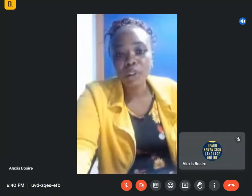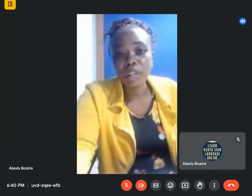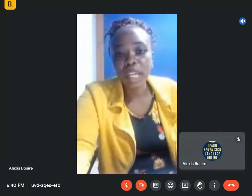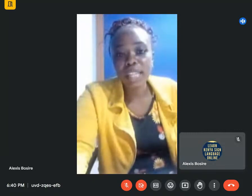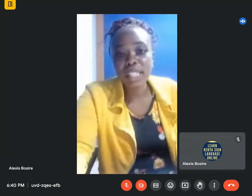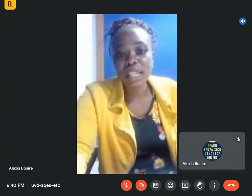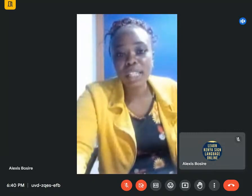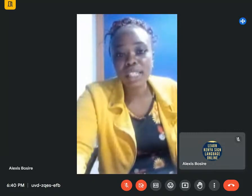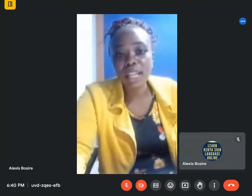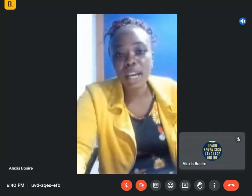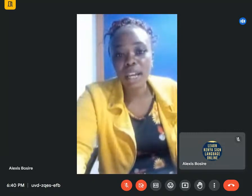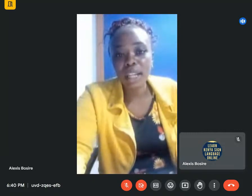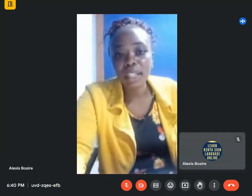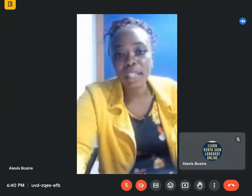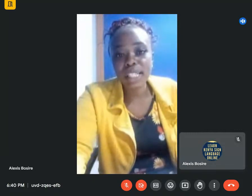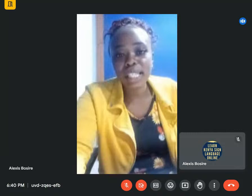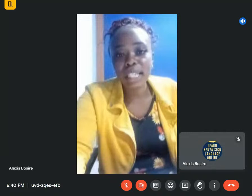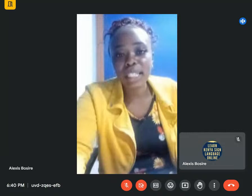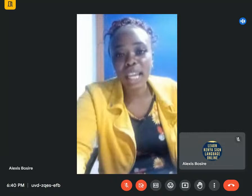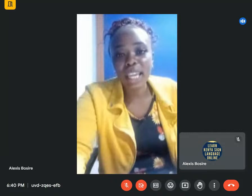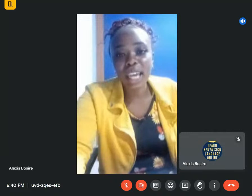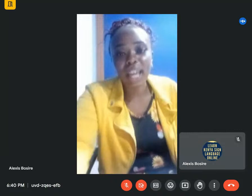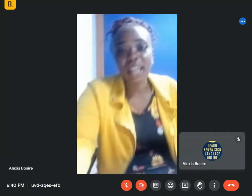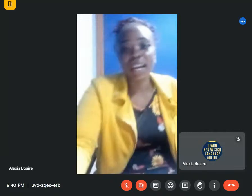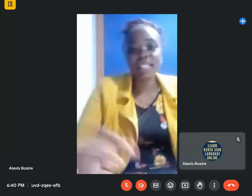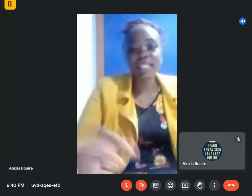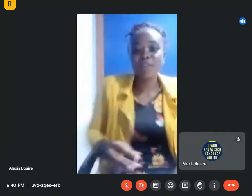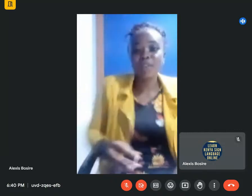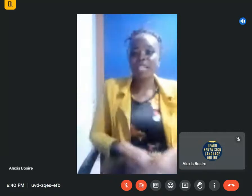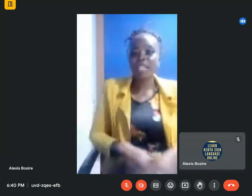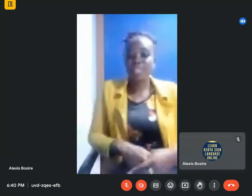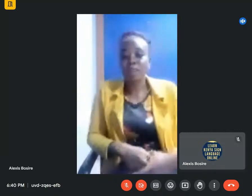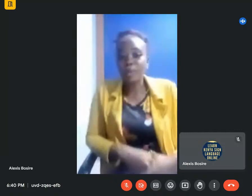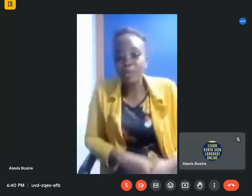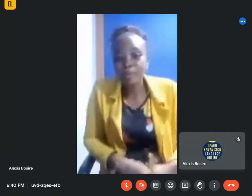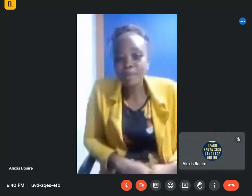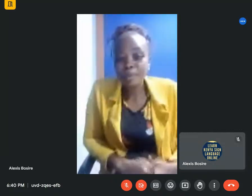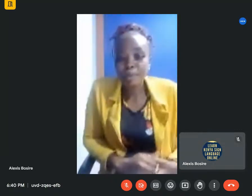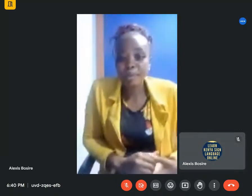So yes, Christine Denya, I can see your hand is up.